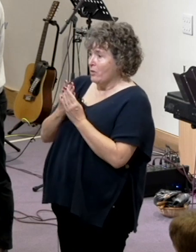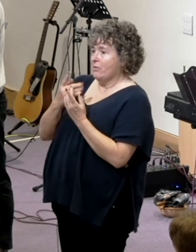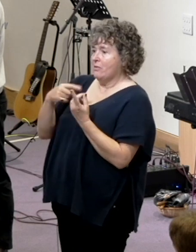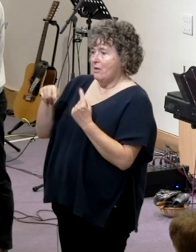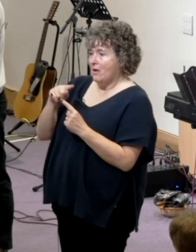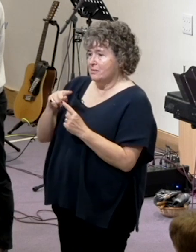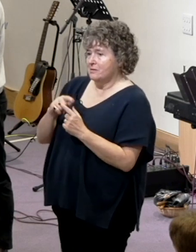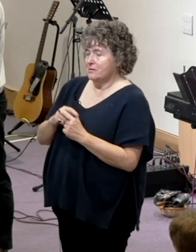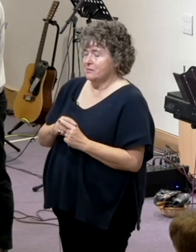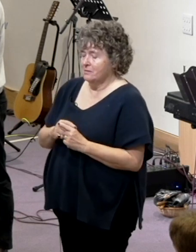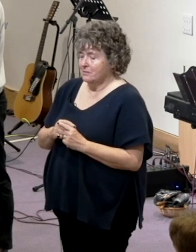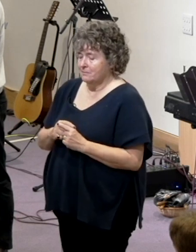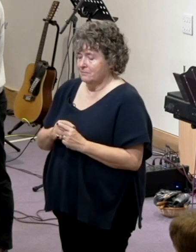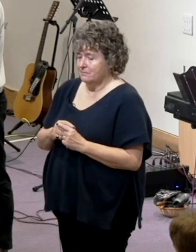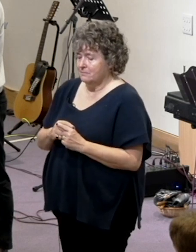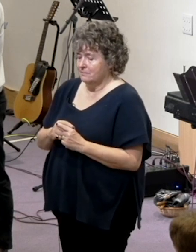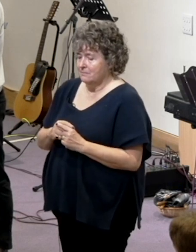us."